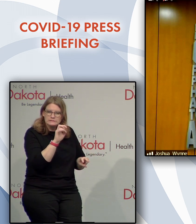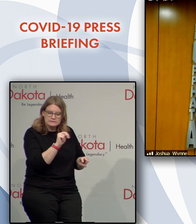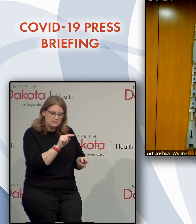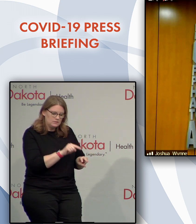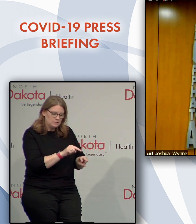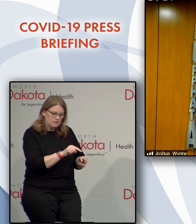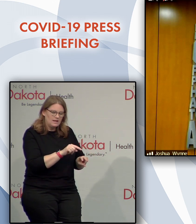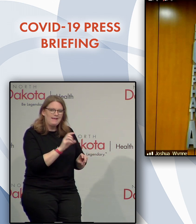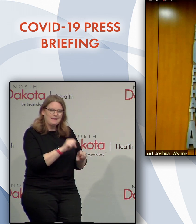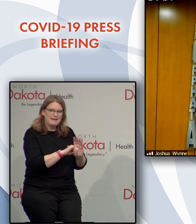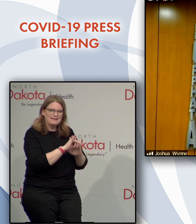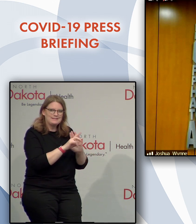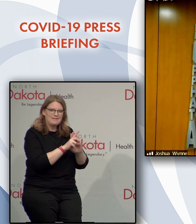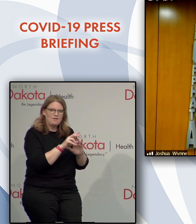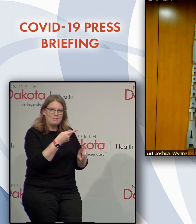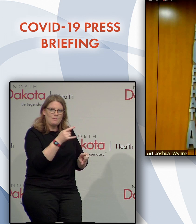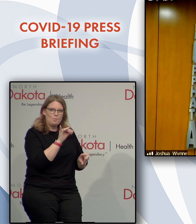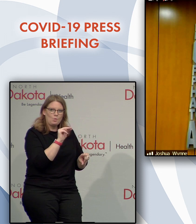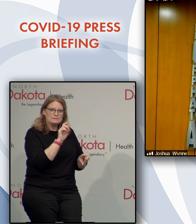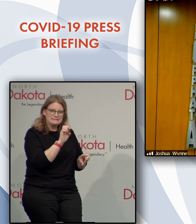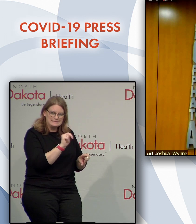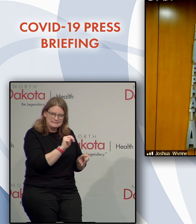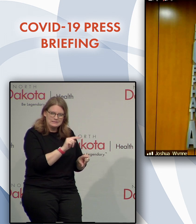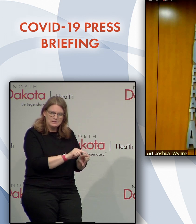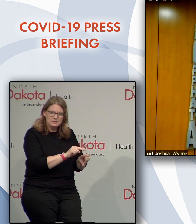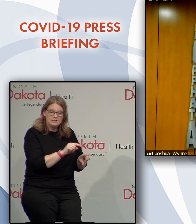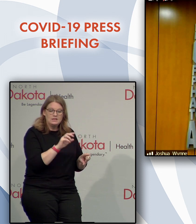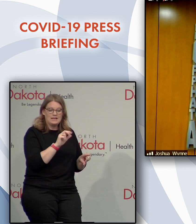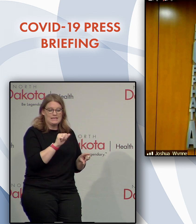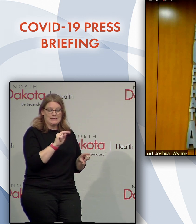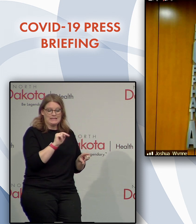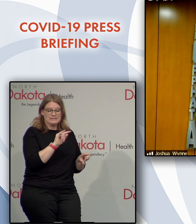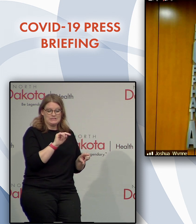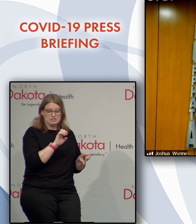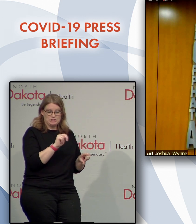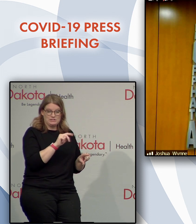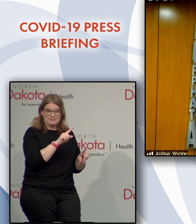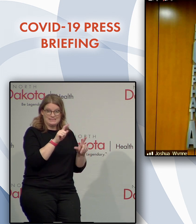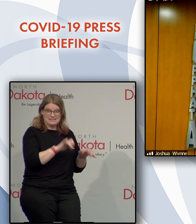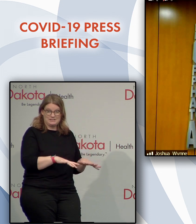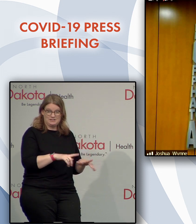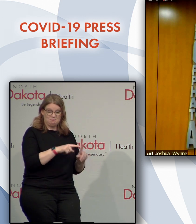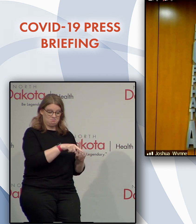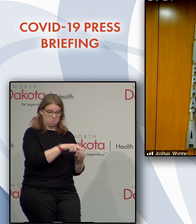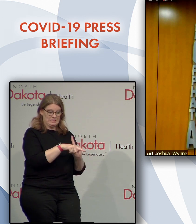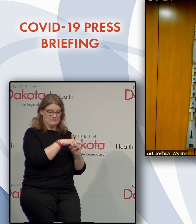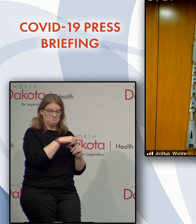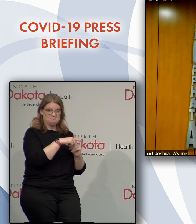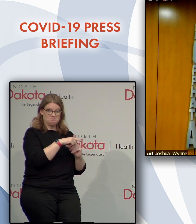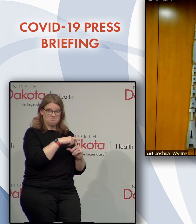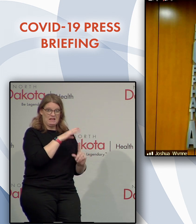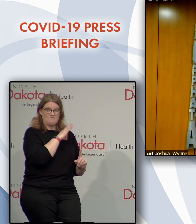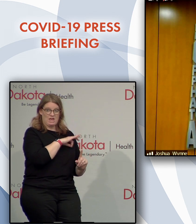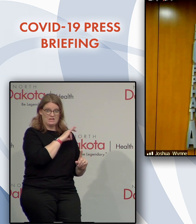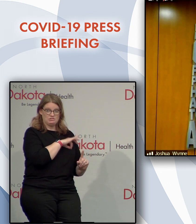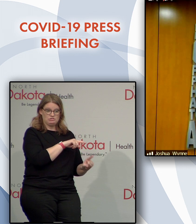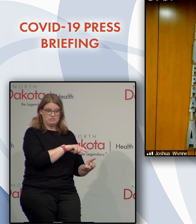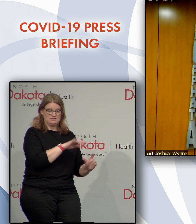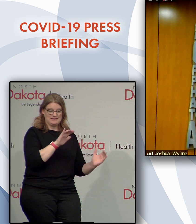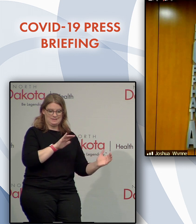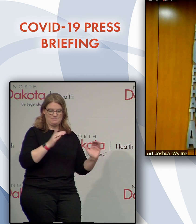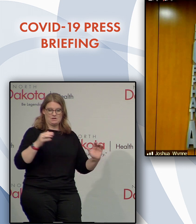thus can identify it. And antigen testing has several advantages over the